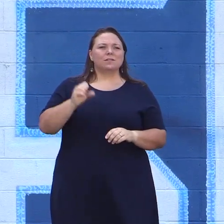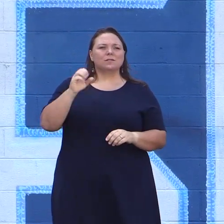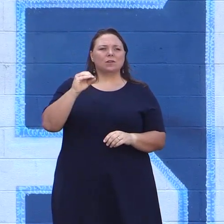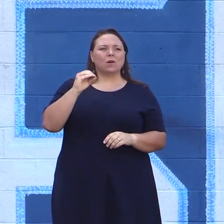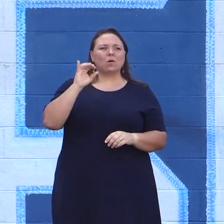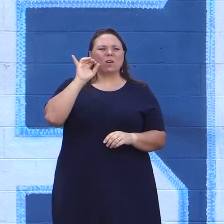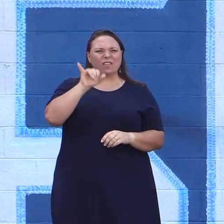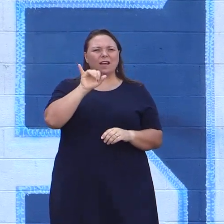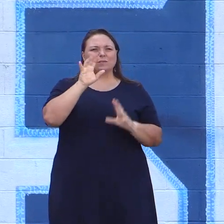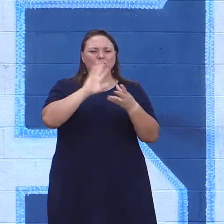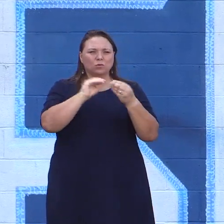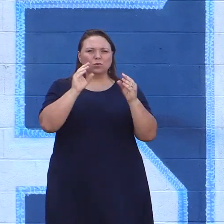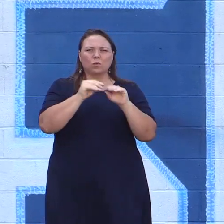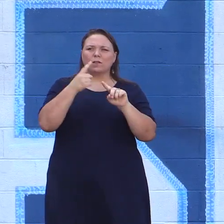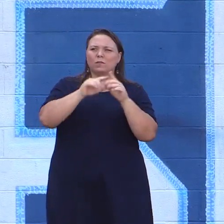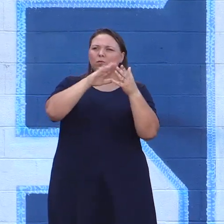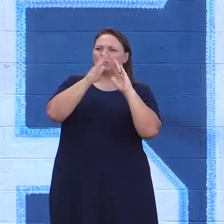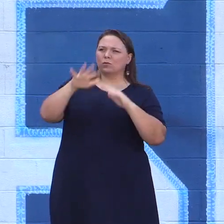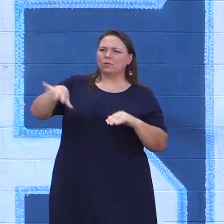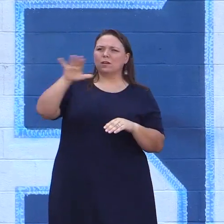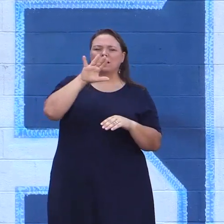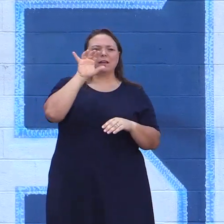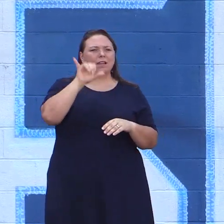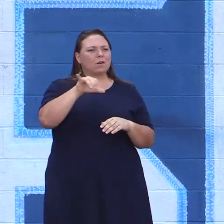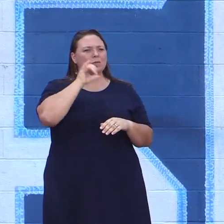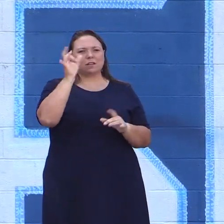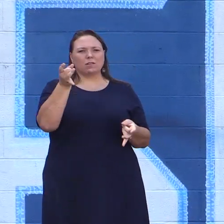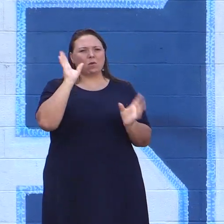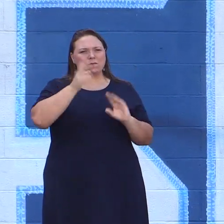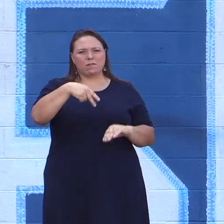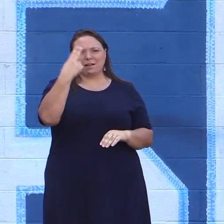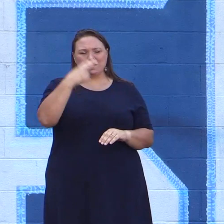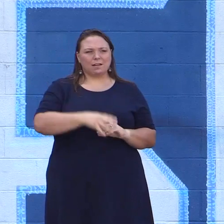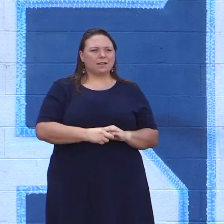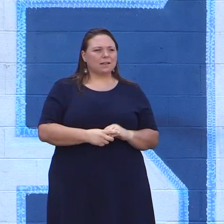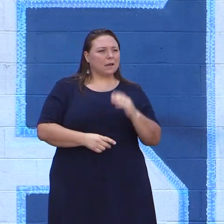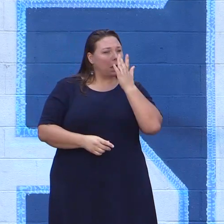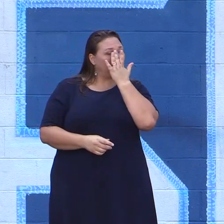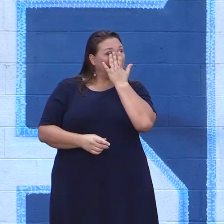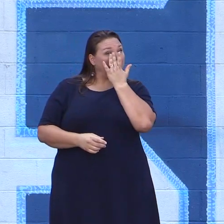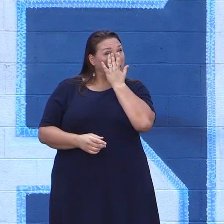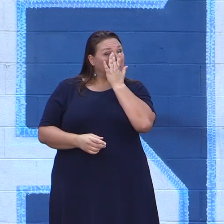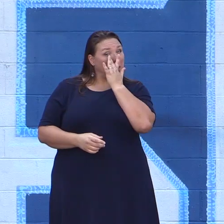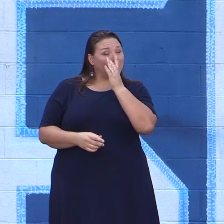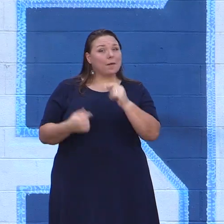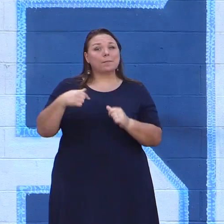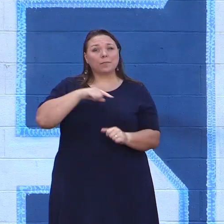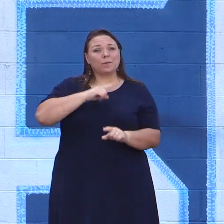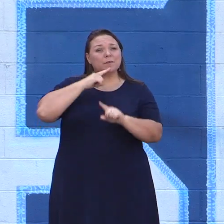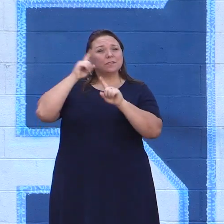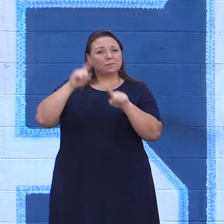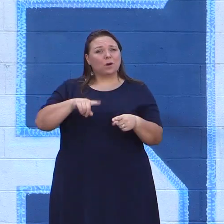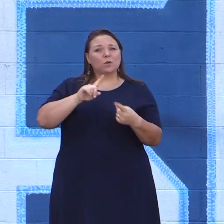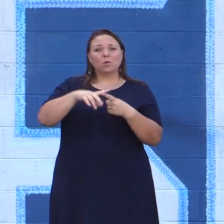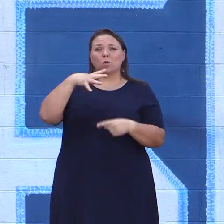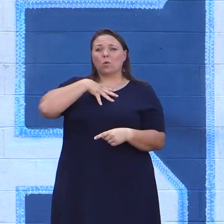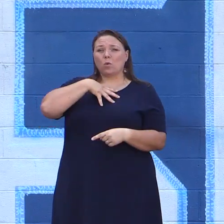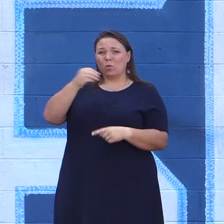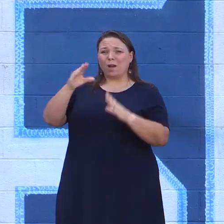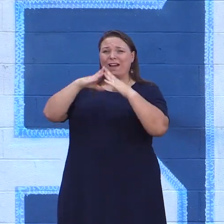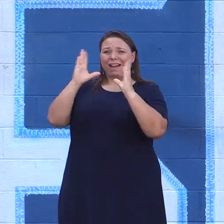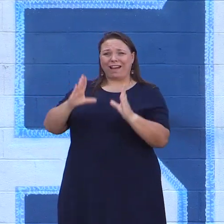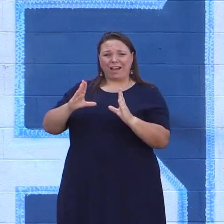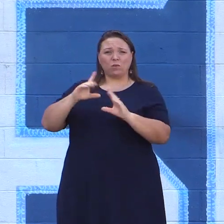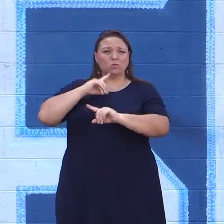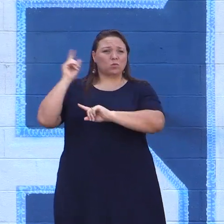that kind of story out in the community, that the bar case count was not super high. We responded to the White House